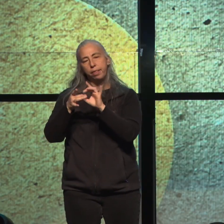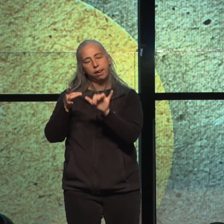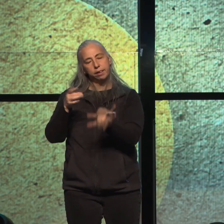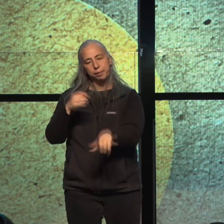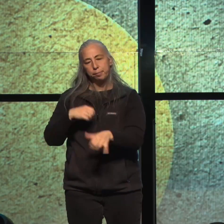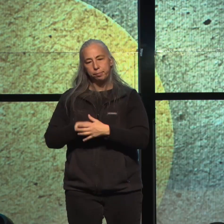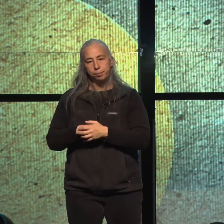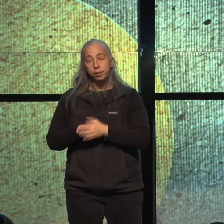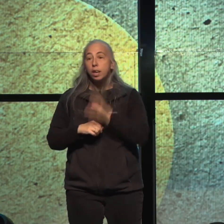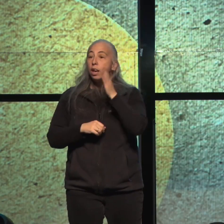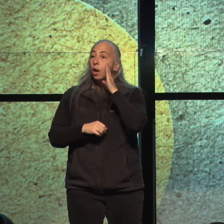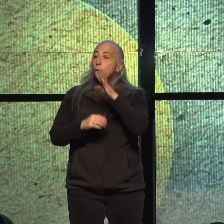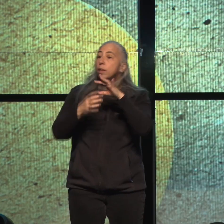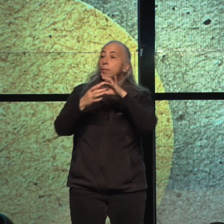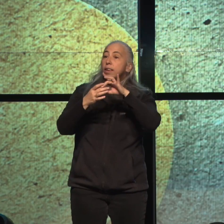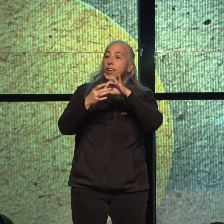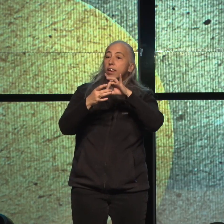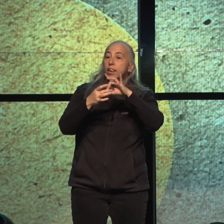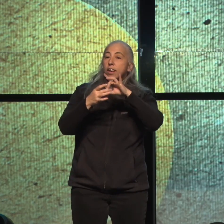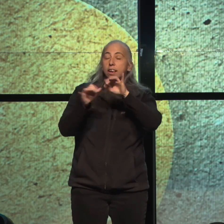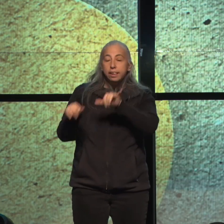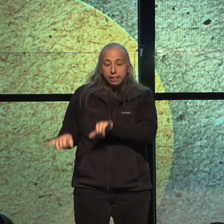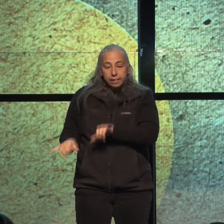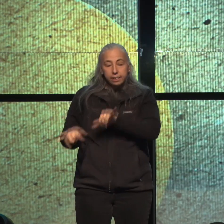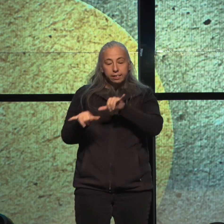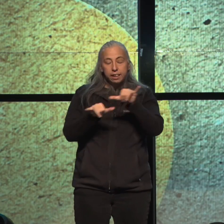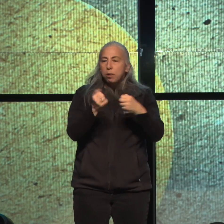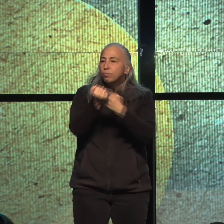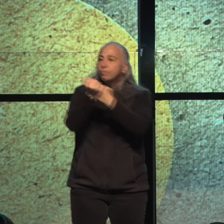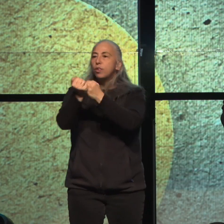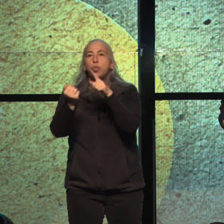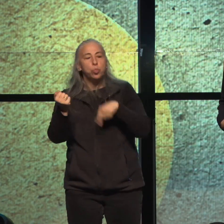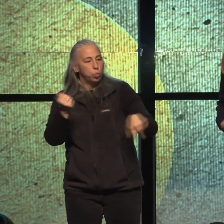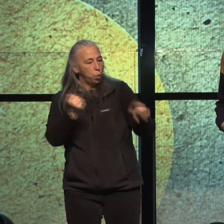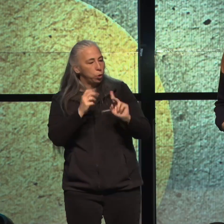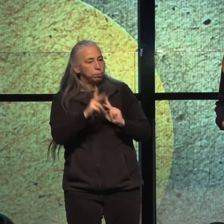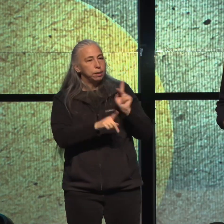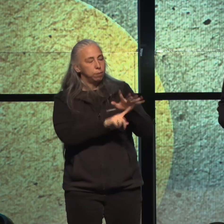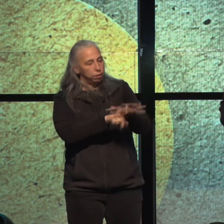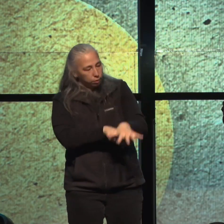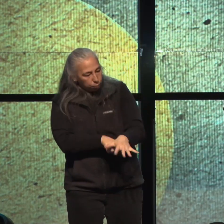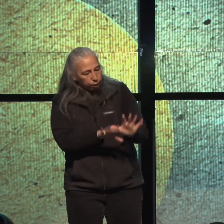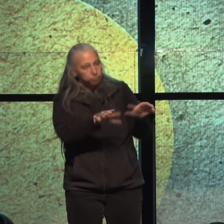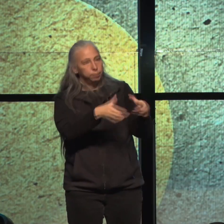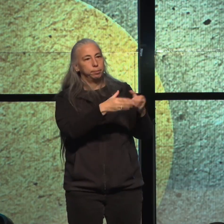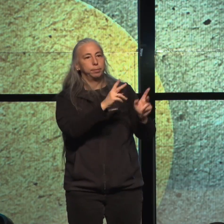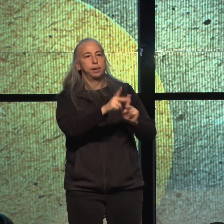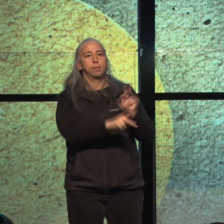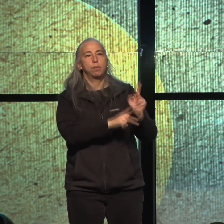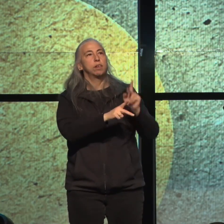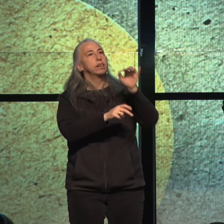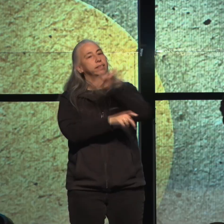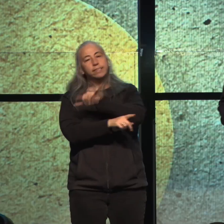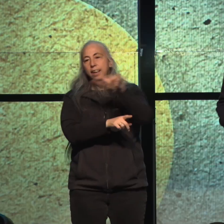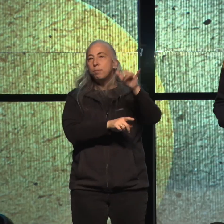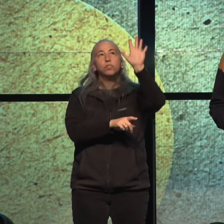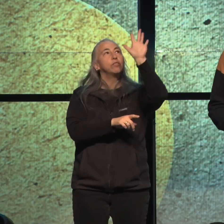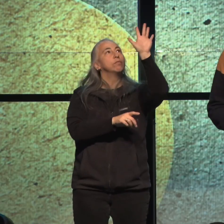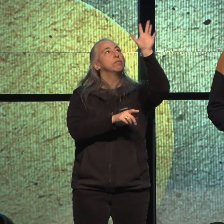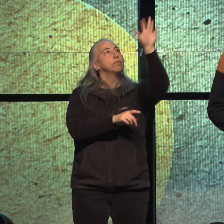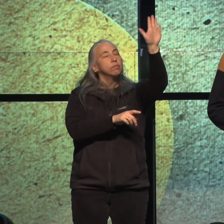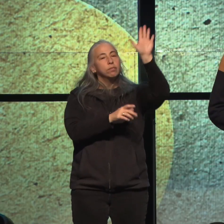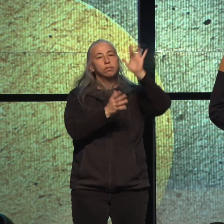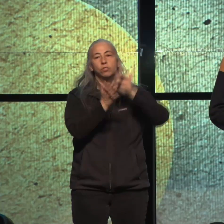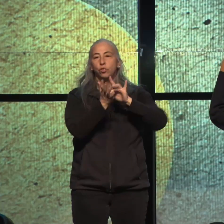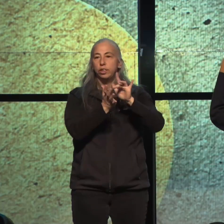But it will be about the people Jesus was about. And I'm transformed in that. That's how